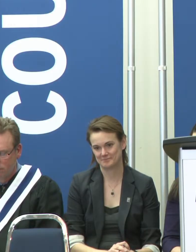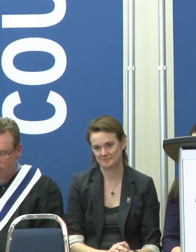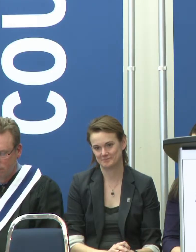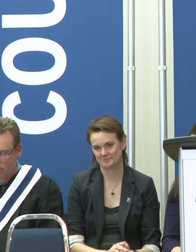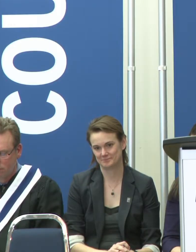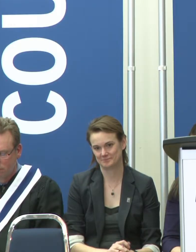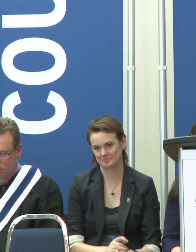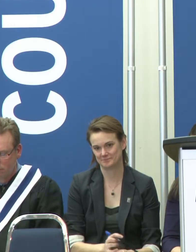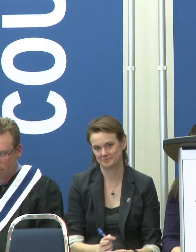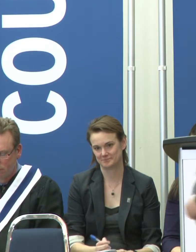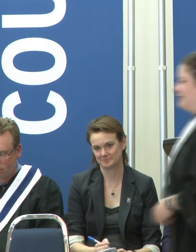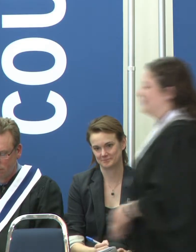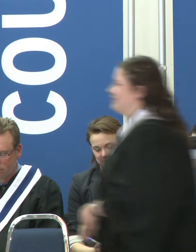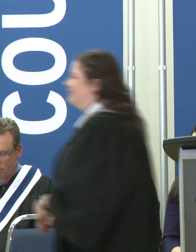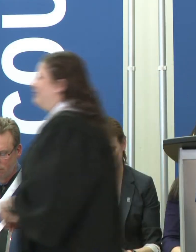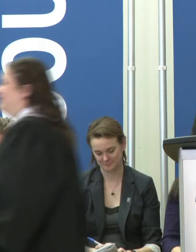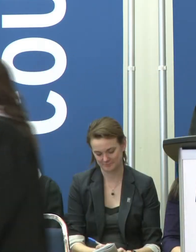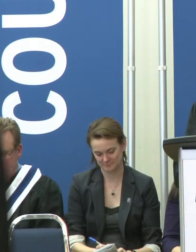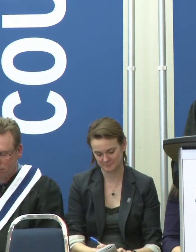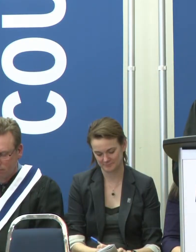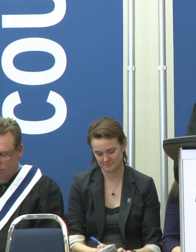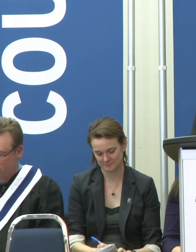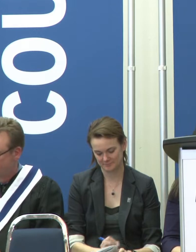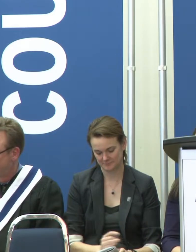Kayla Nickerson.